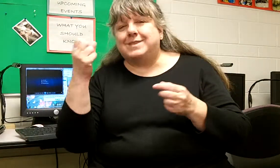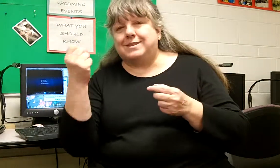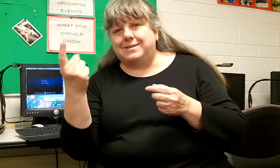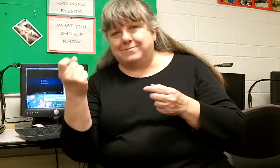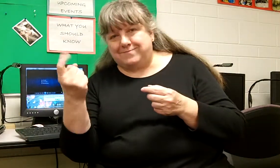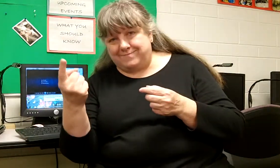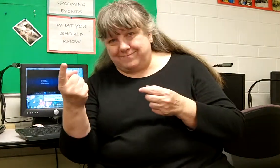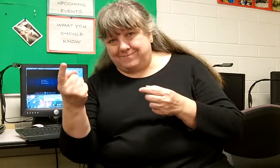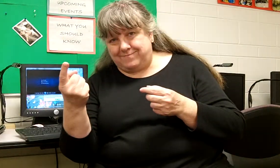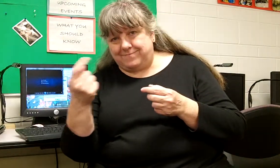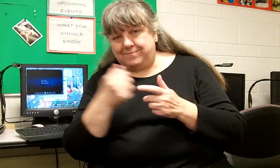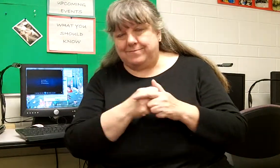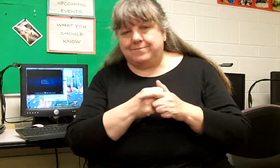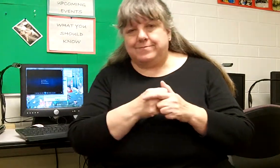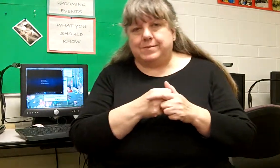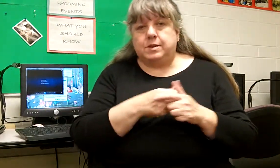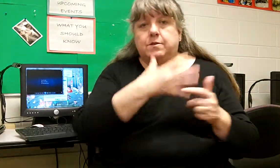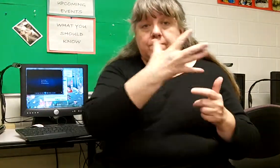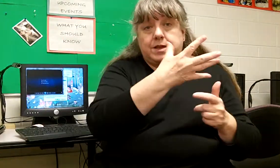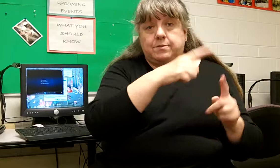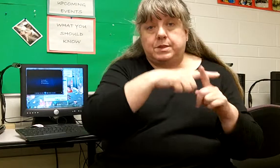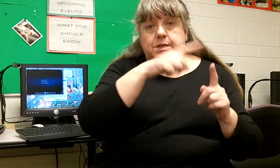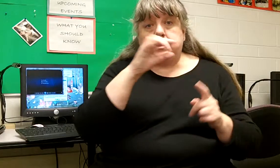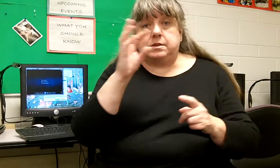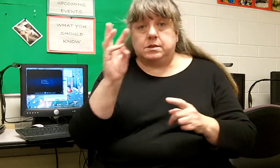Now I'm going to ask you a question. What is 6 plus 5?